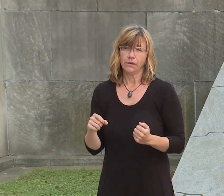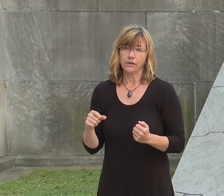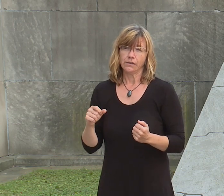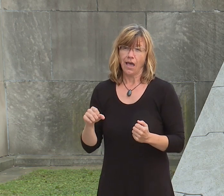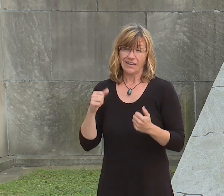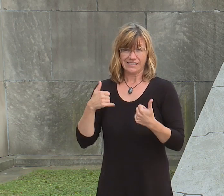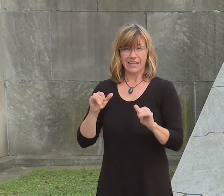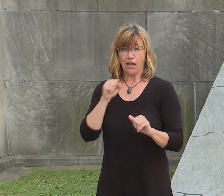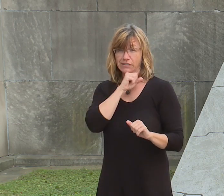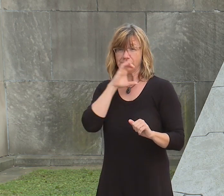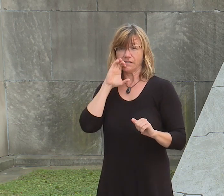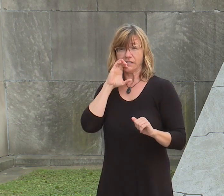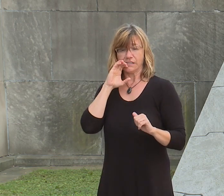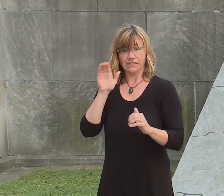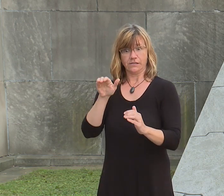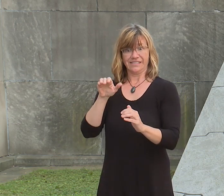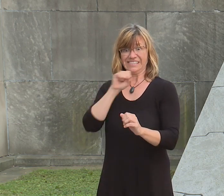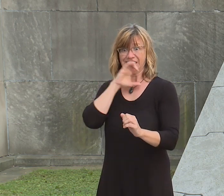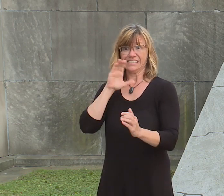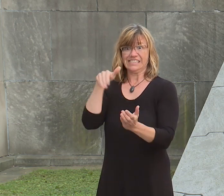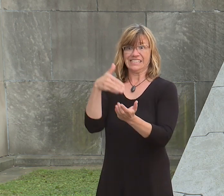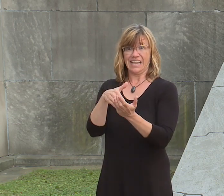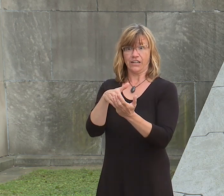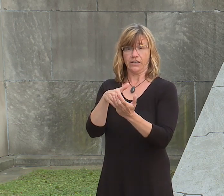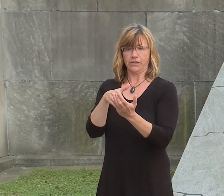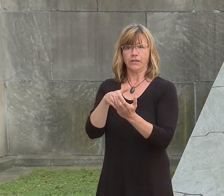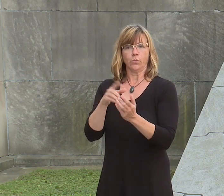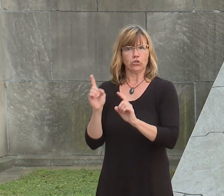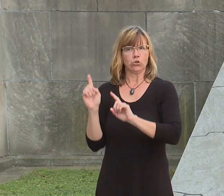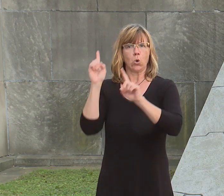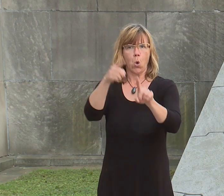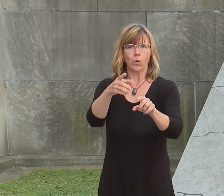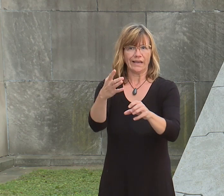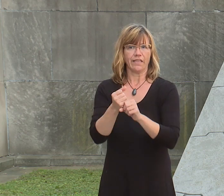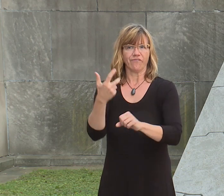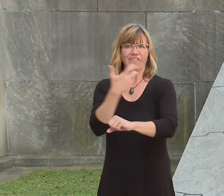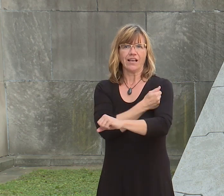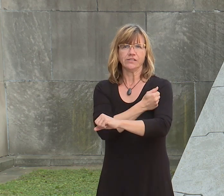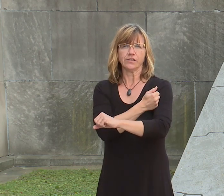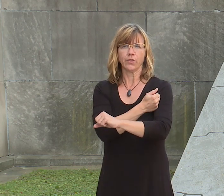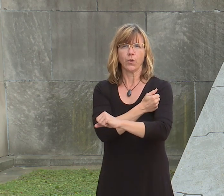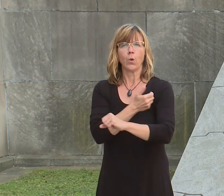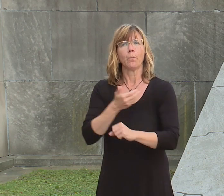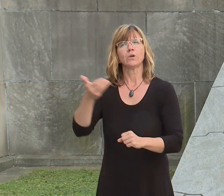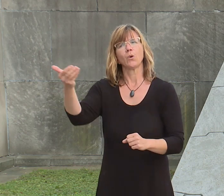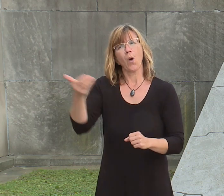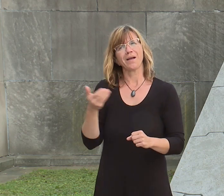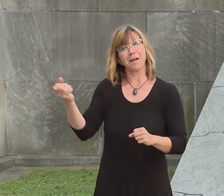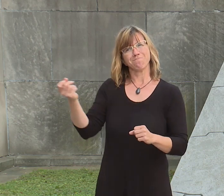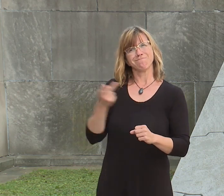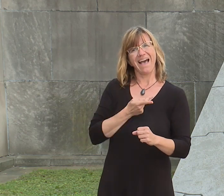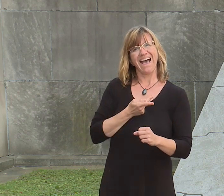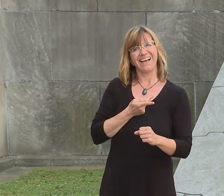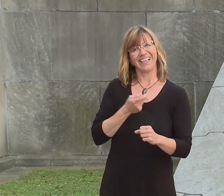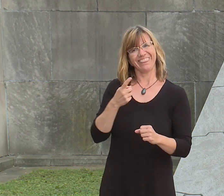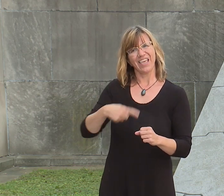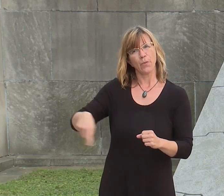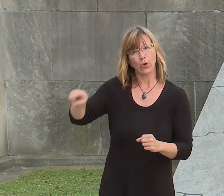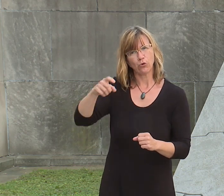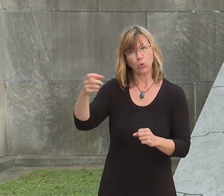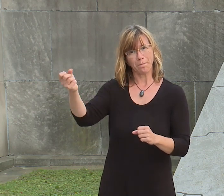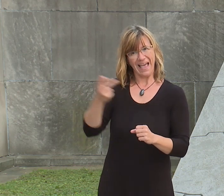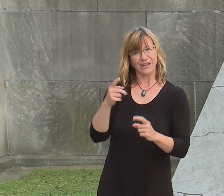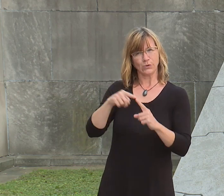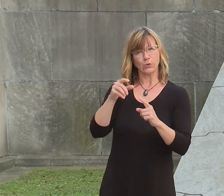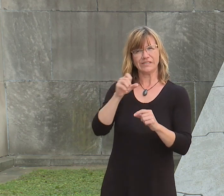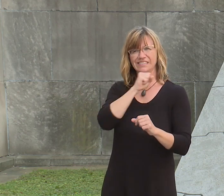to provide vaccines, but we are also excited to welcome back older adults to senior centers in Baltimore beginning June